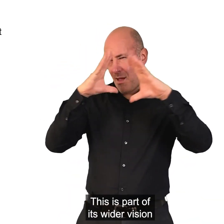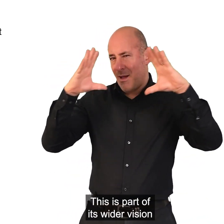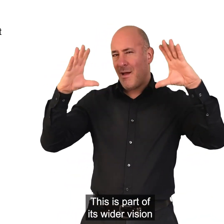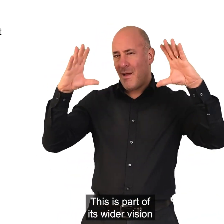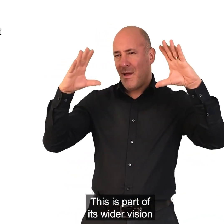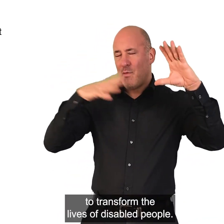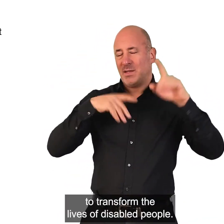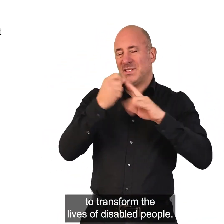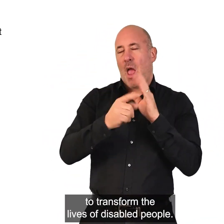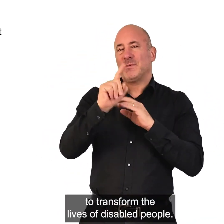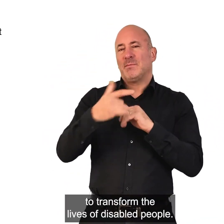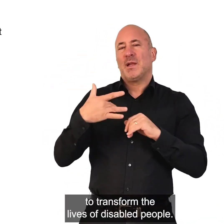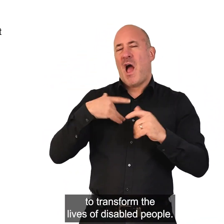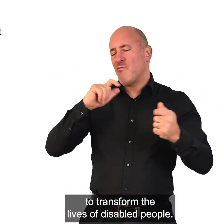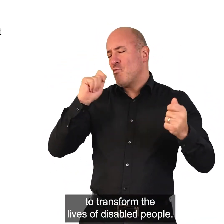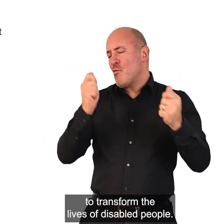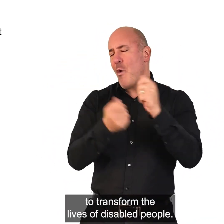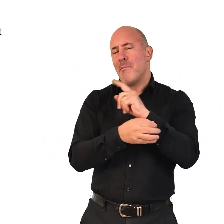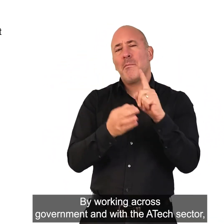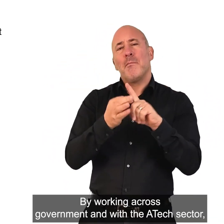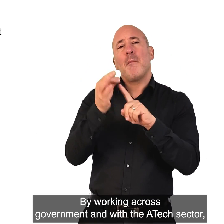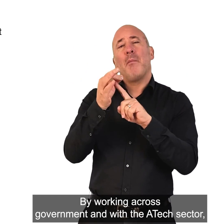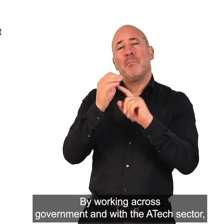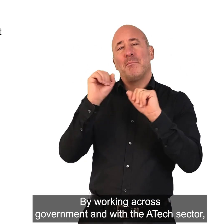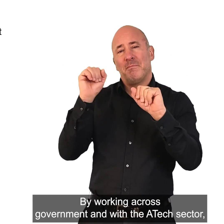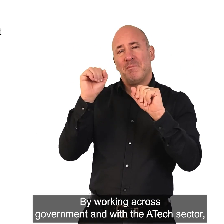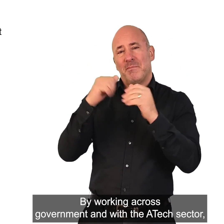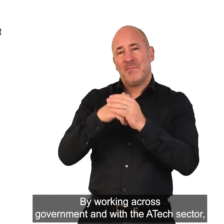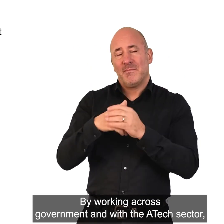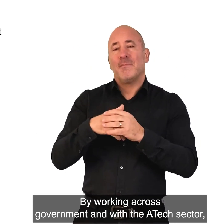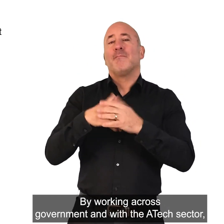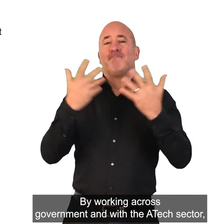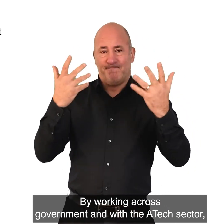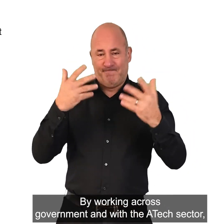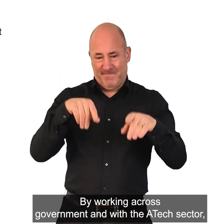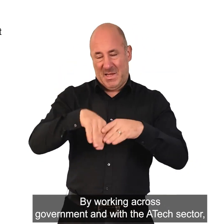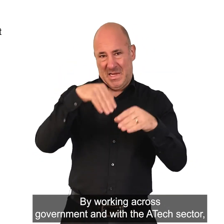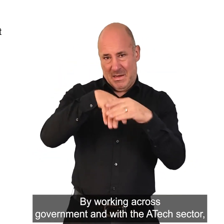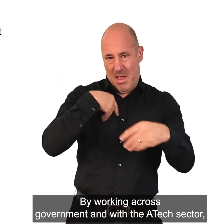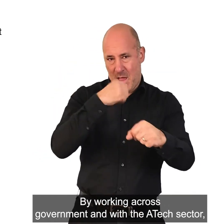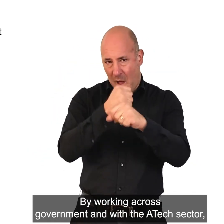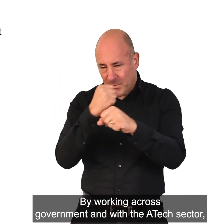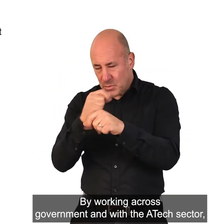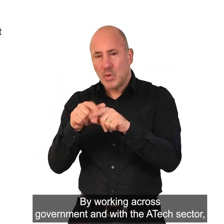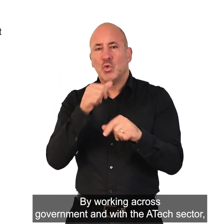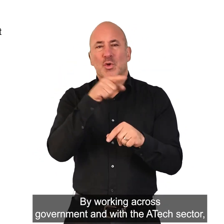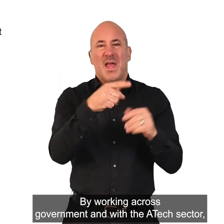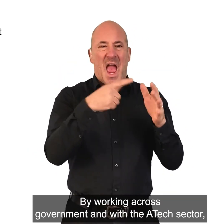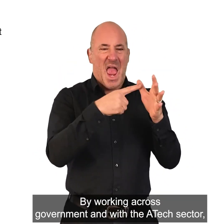This is part of its wider vision to transform the lives of disabled people. By working across government and with the ATEC